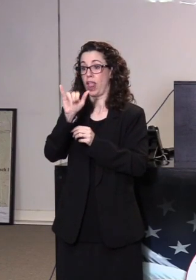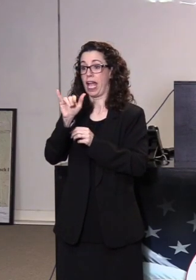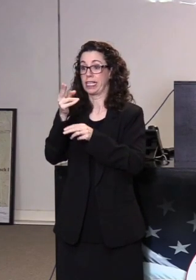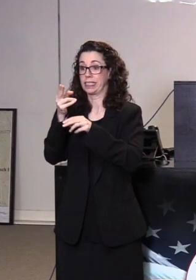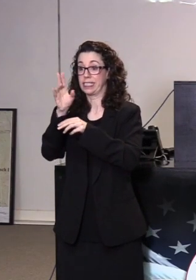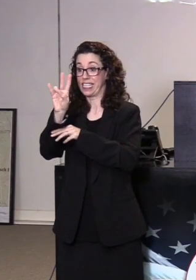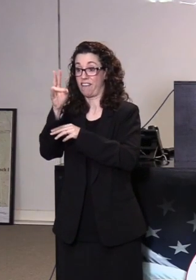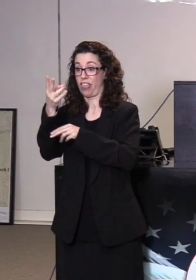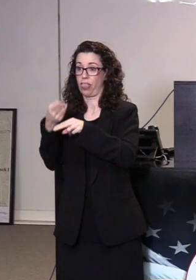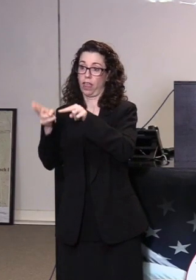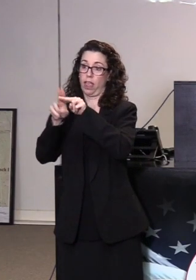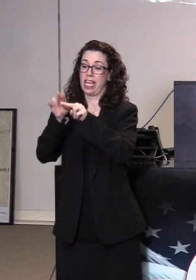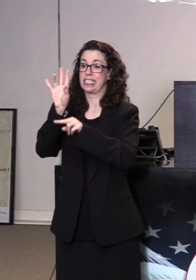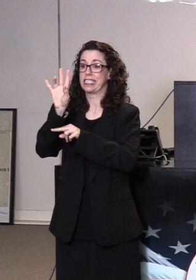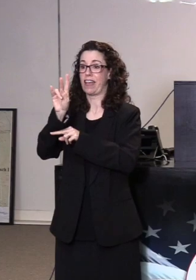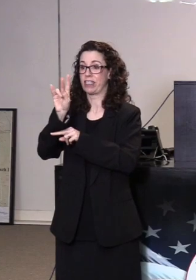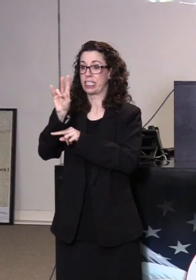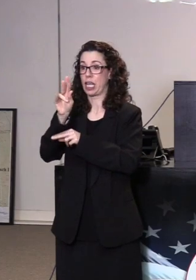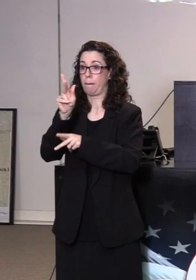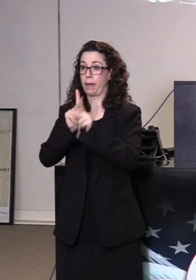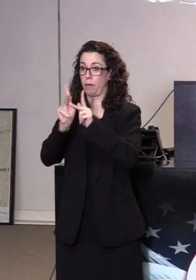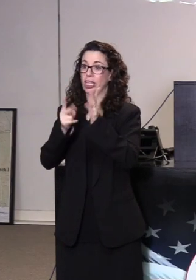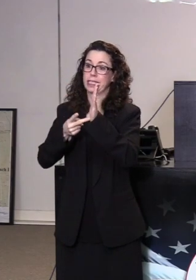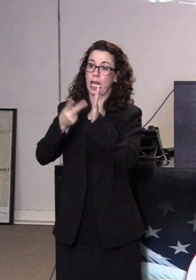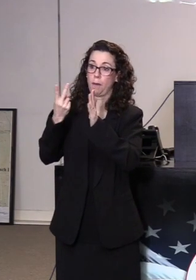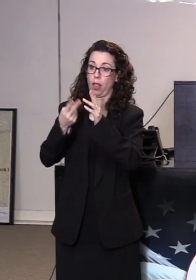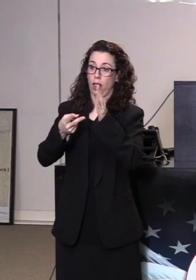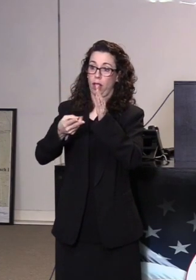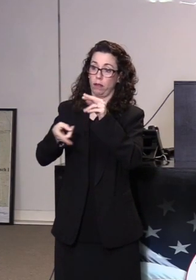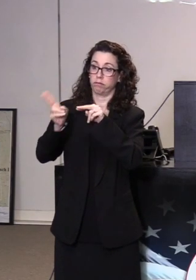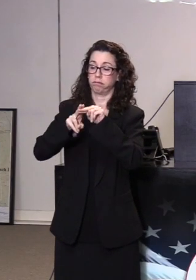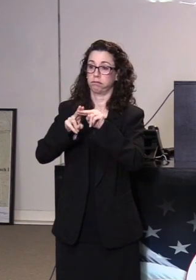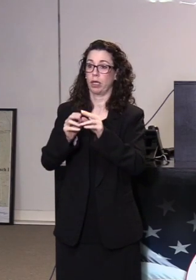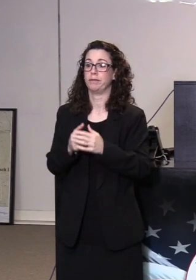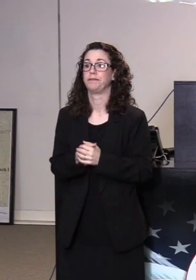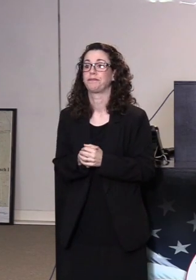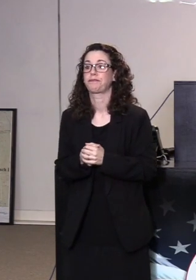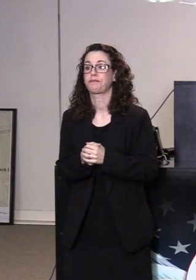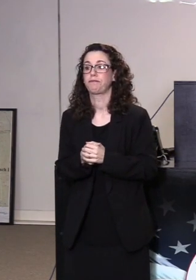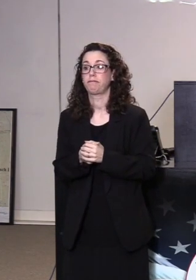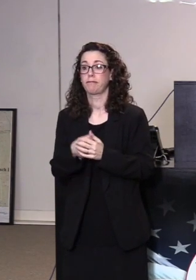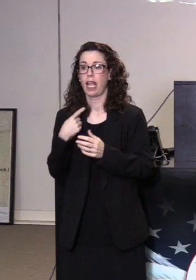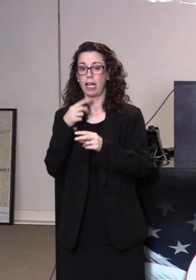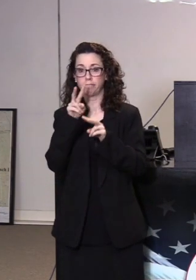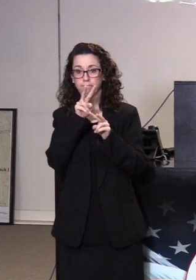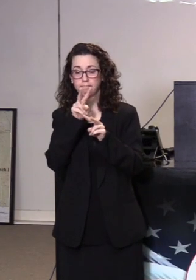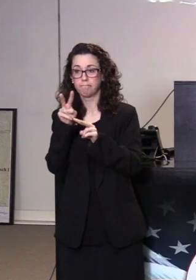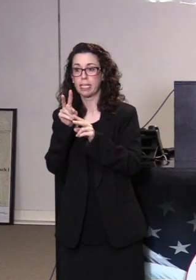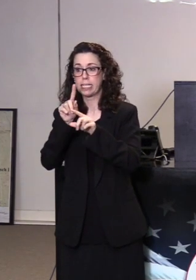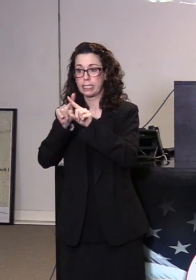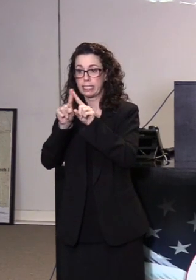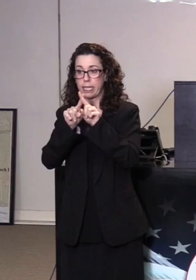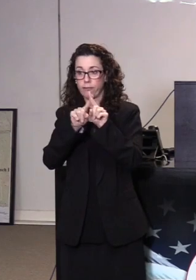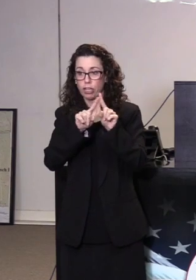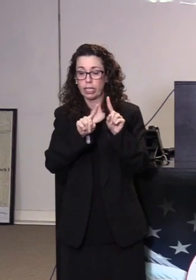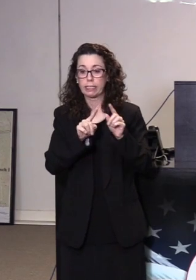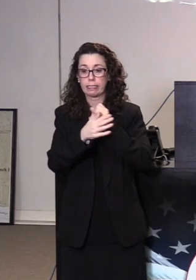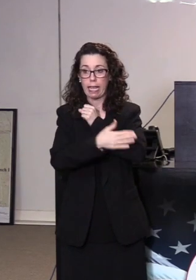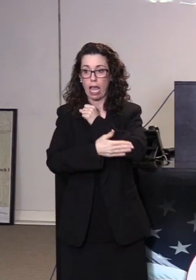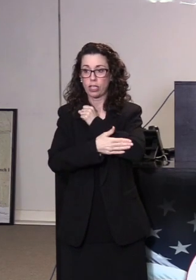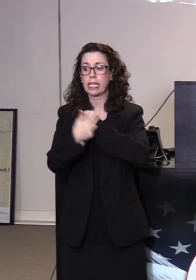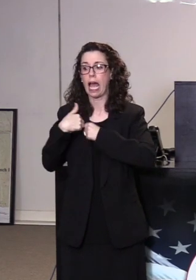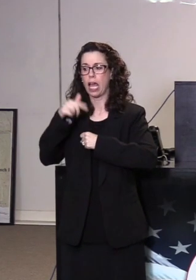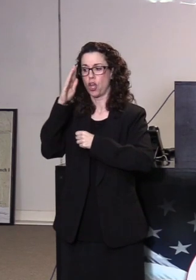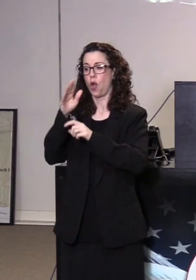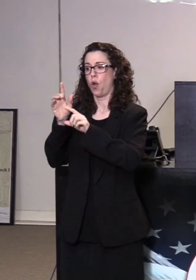risen to 17. It's doubled, over doubled. As I look at the counties around us, and I know there are going to be various comments made